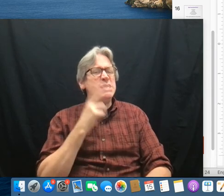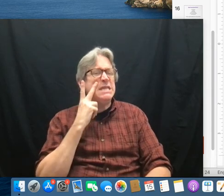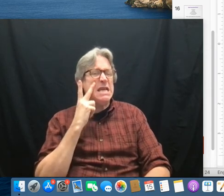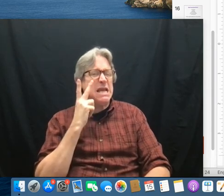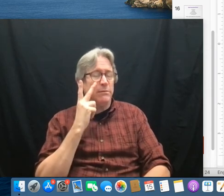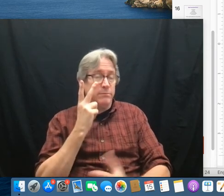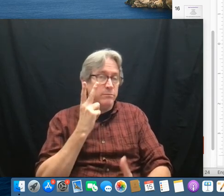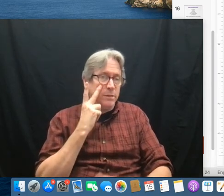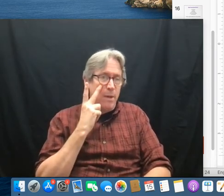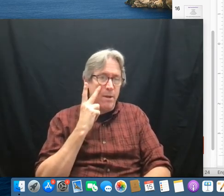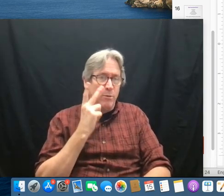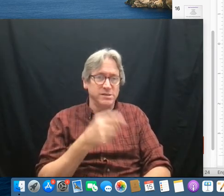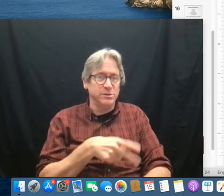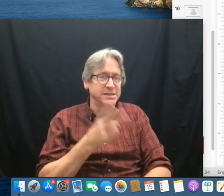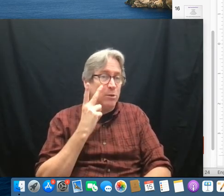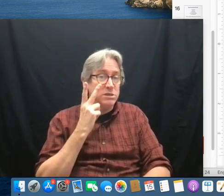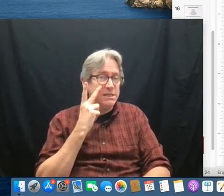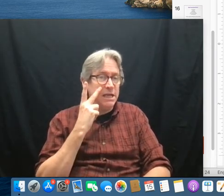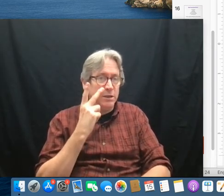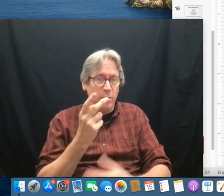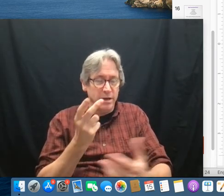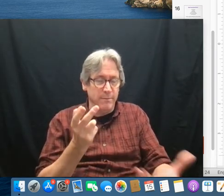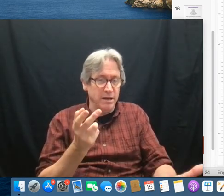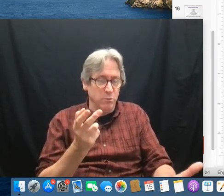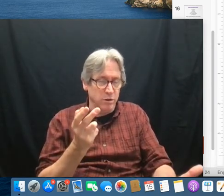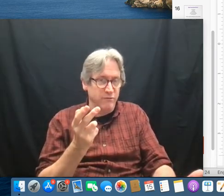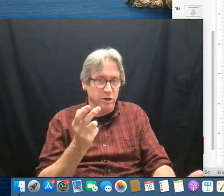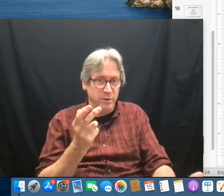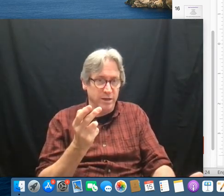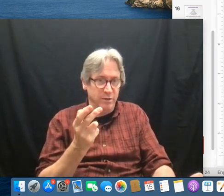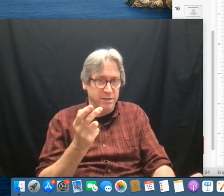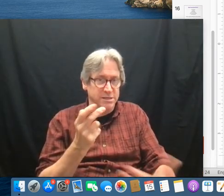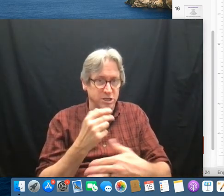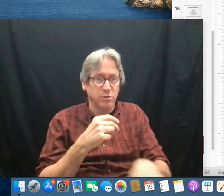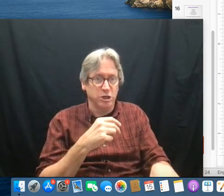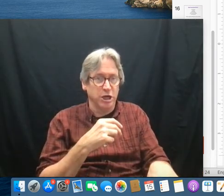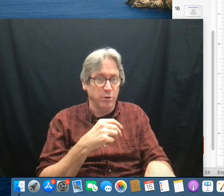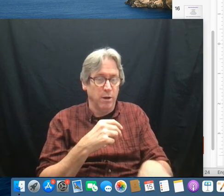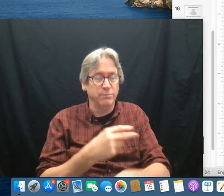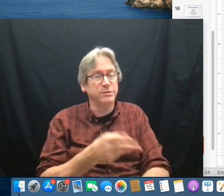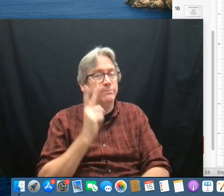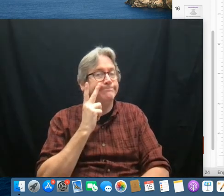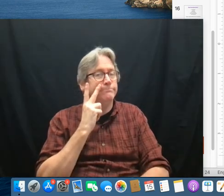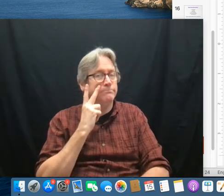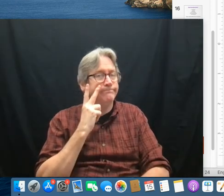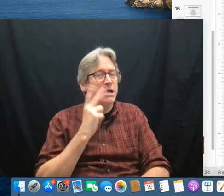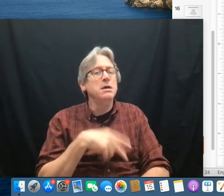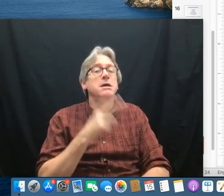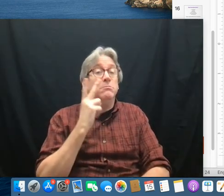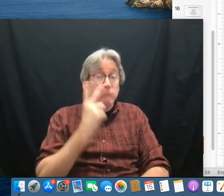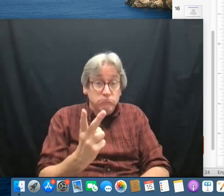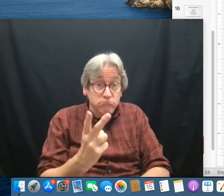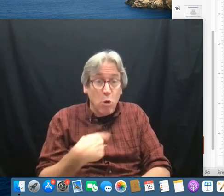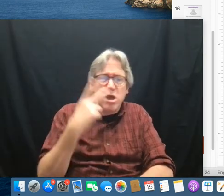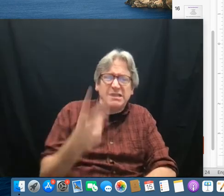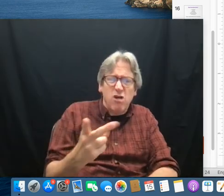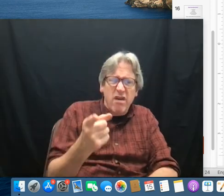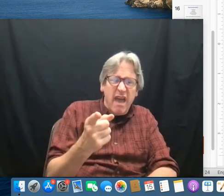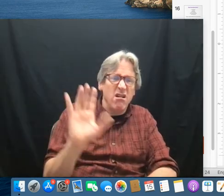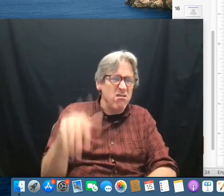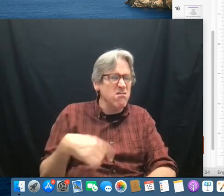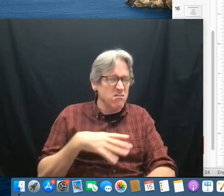palm orientation that we talked about? If the palm is forward, it means I'm watching. I'm putting some action into it. Versus see, which is kind of